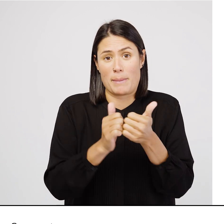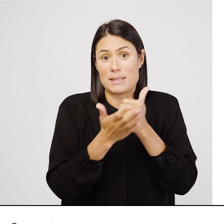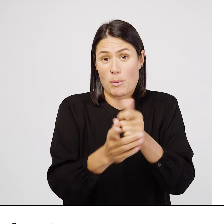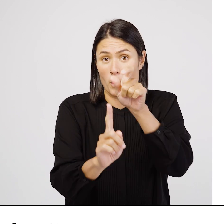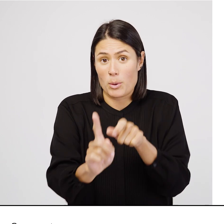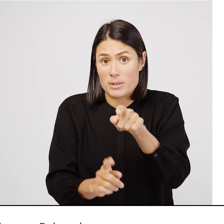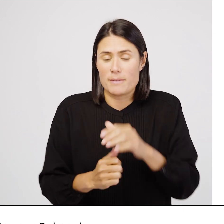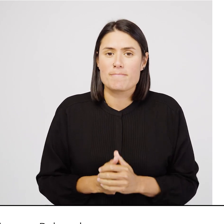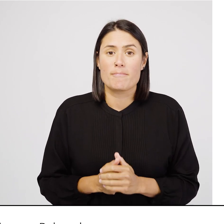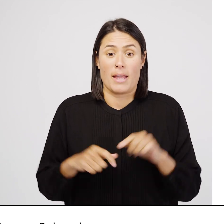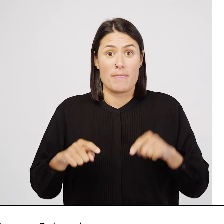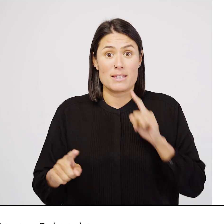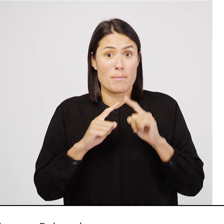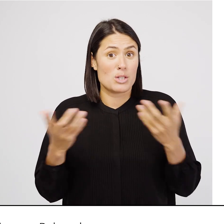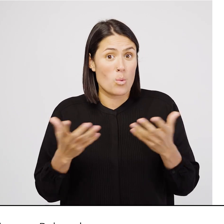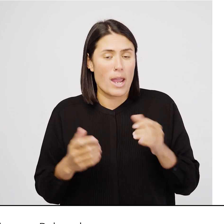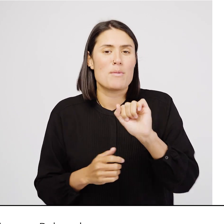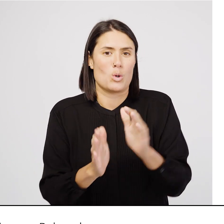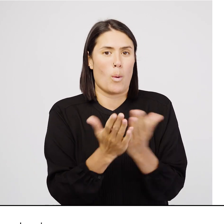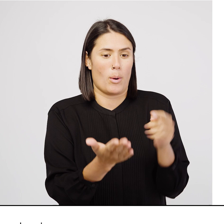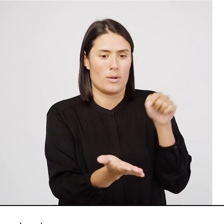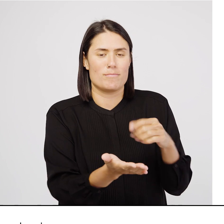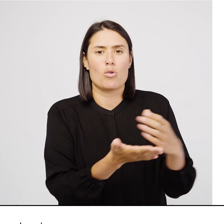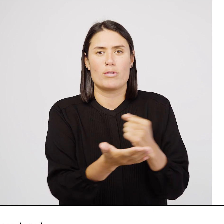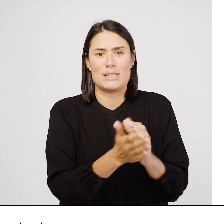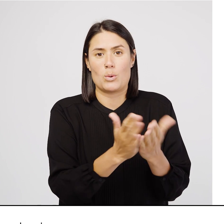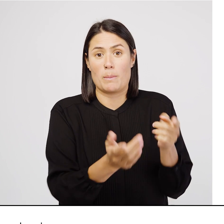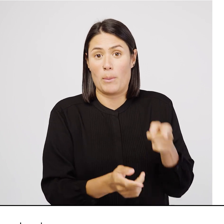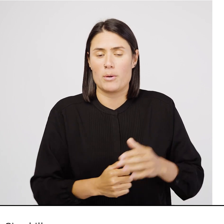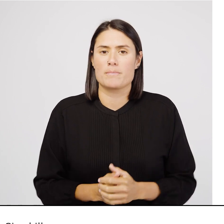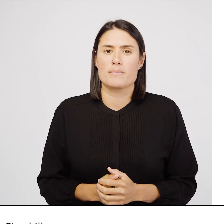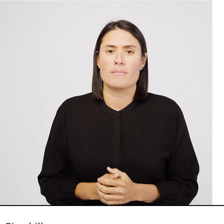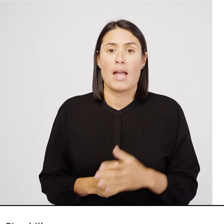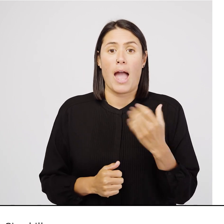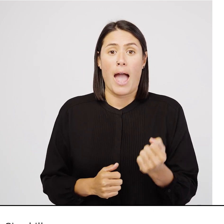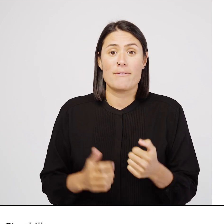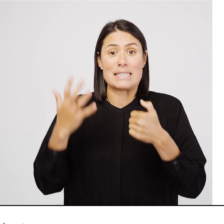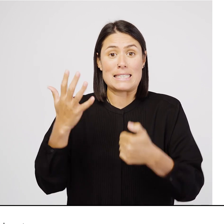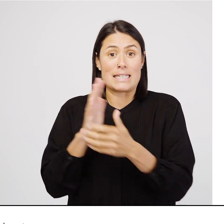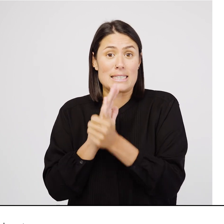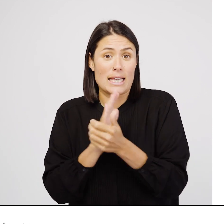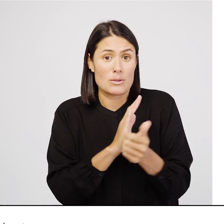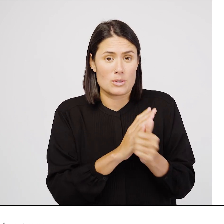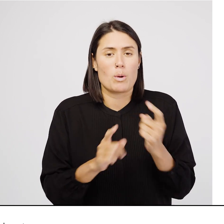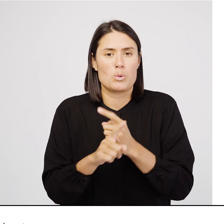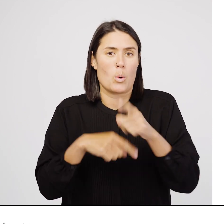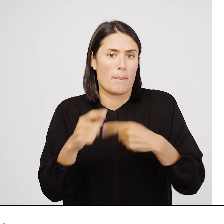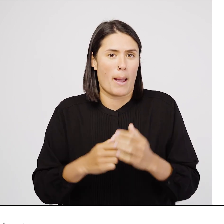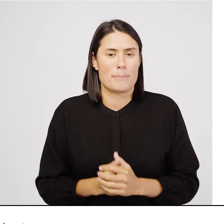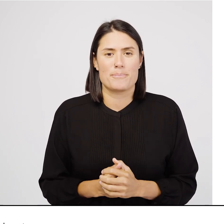peer supporter. This information is in your Puka Puka, your resource book. So we have 6 skills that we're going to